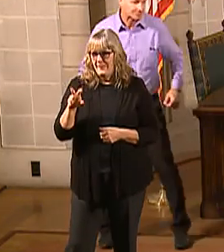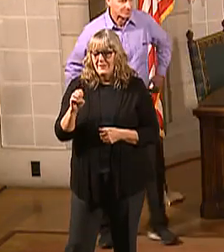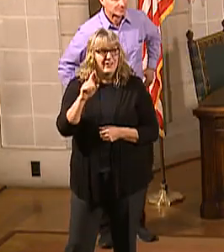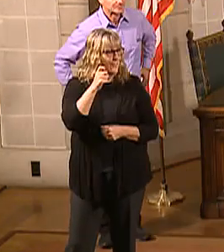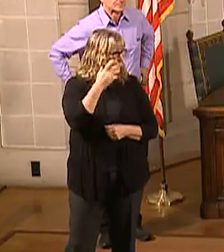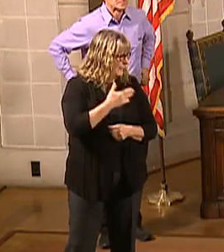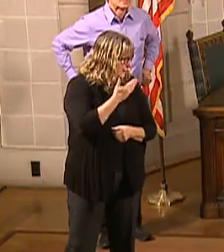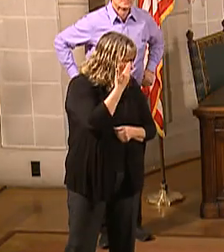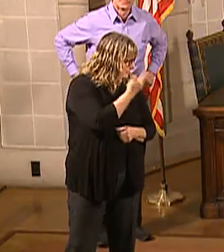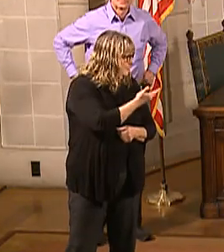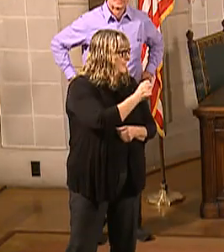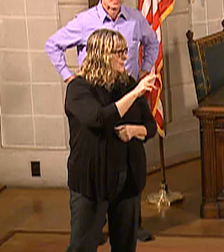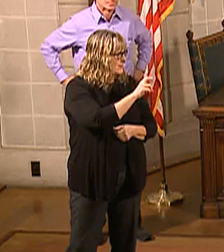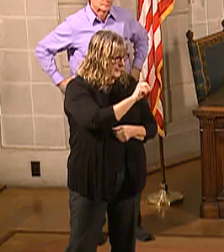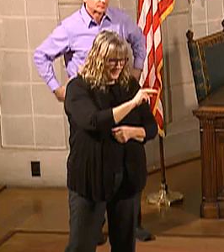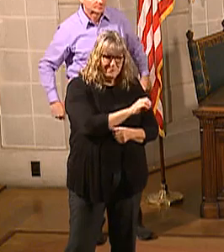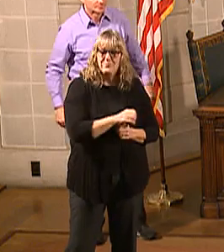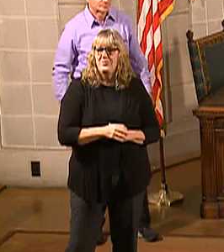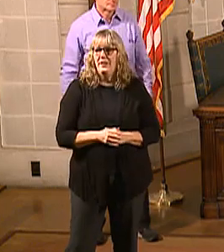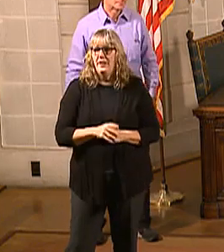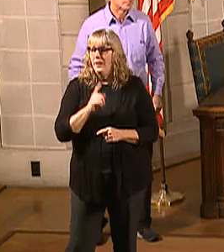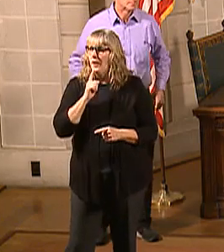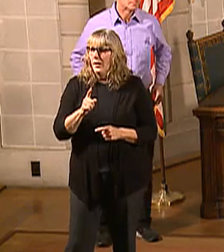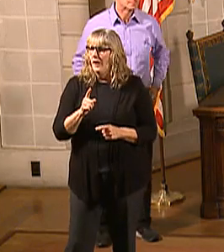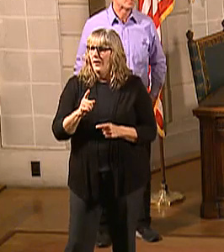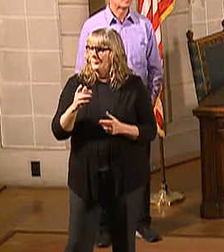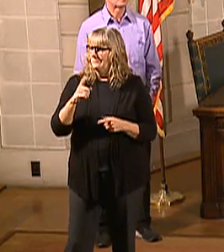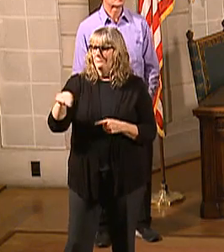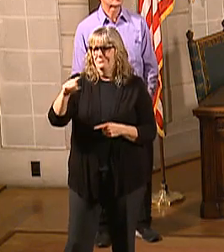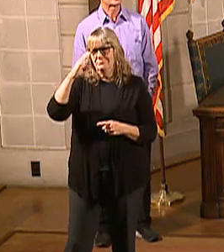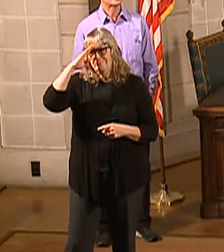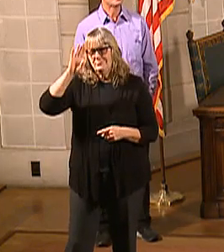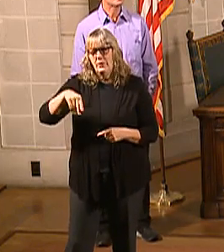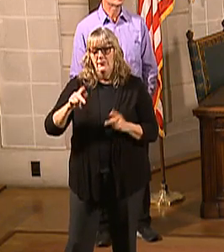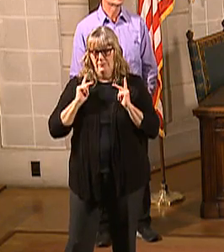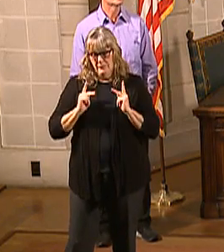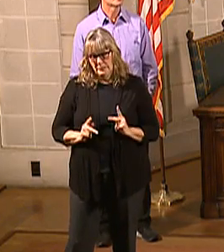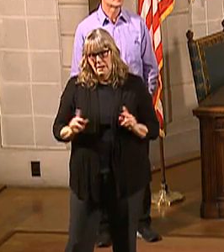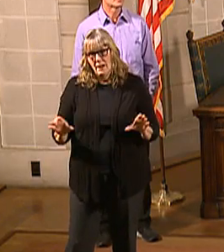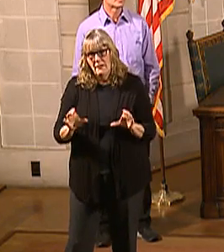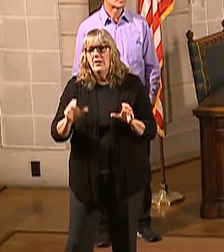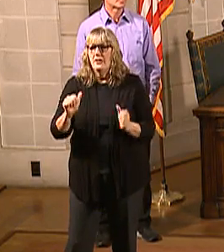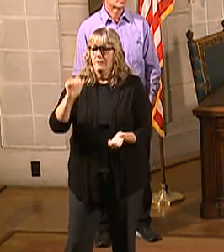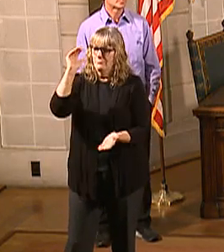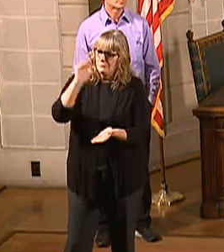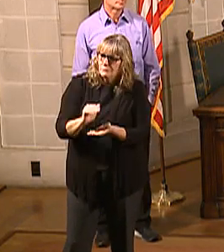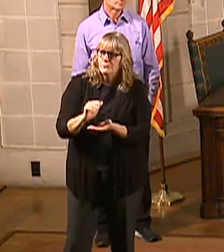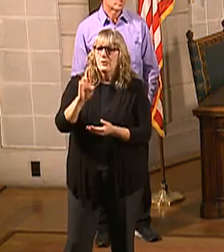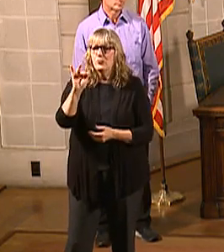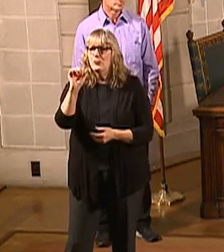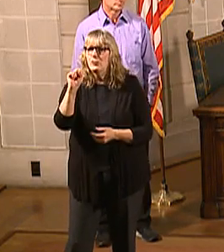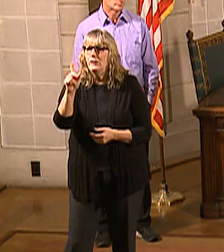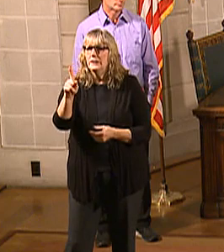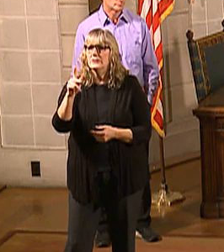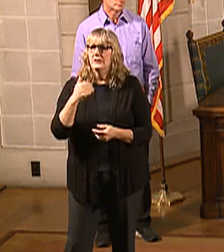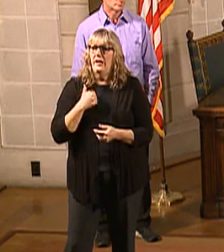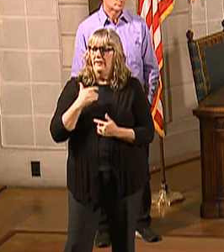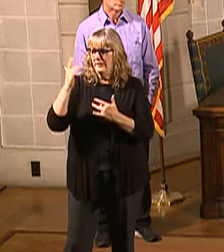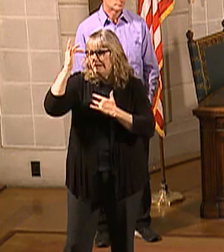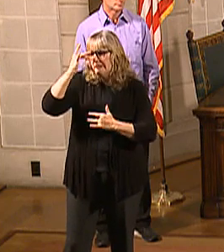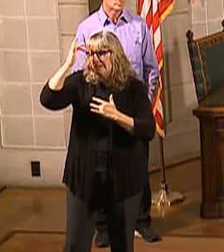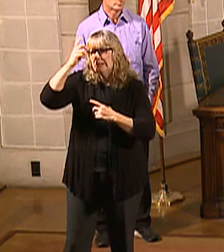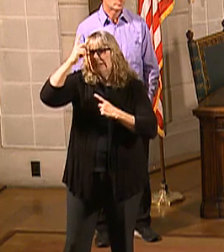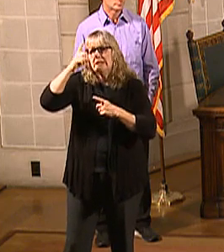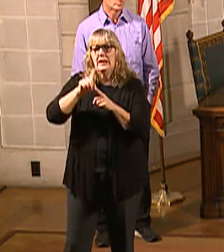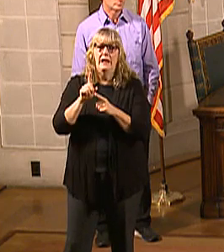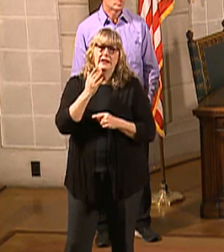Governor, Suzanne. It's well known that physical activity can help reduce the risk of having chronic diseases